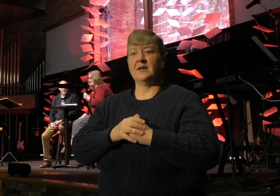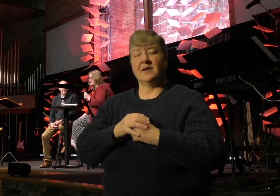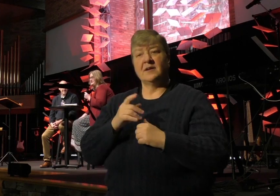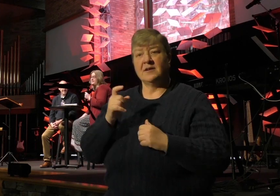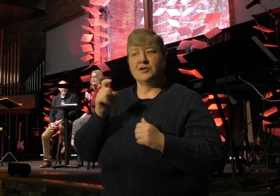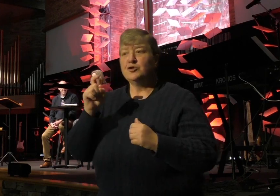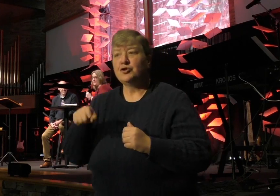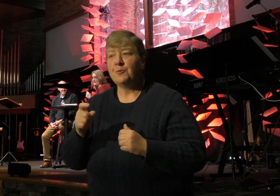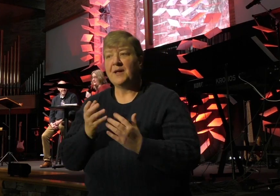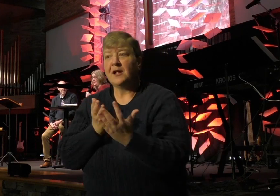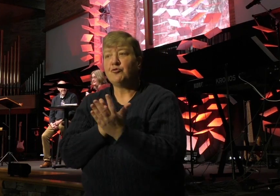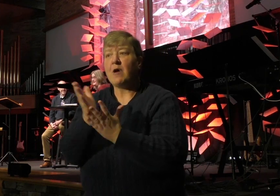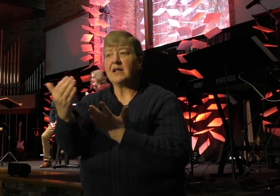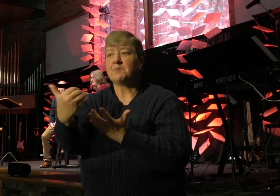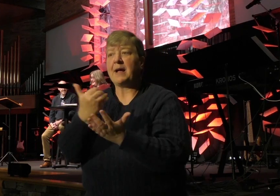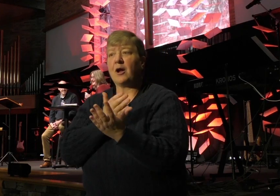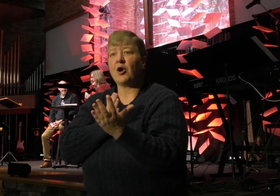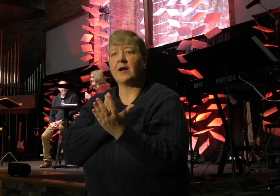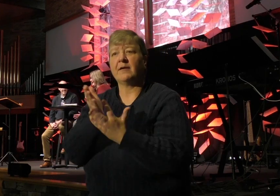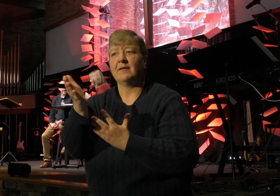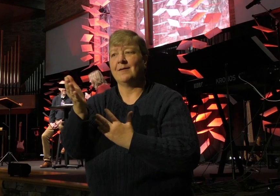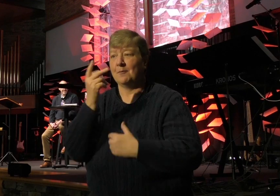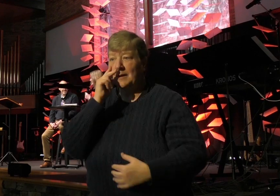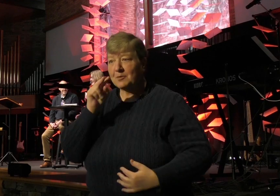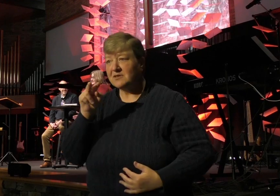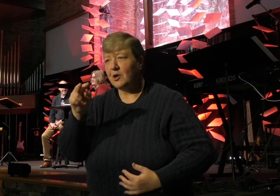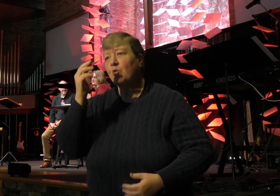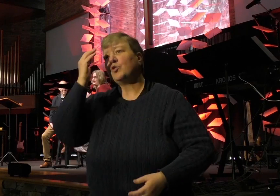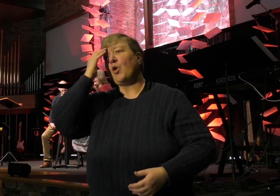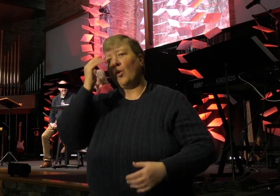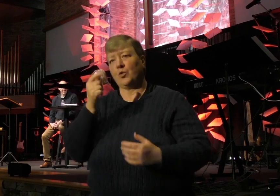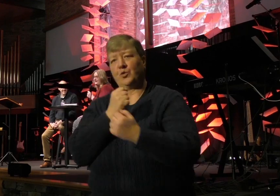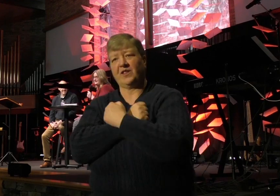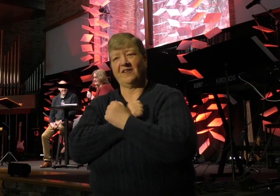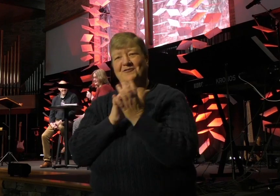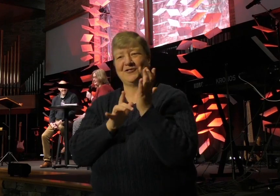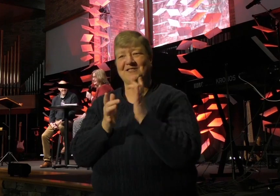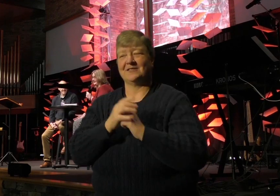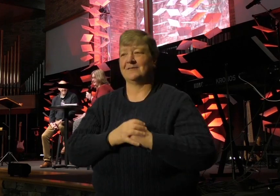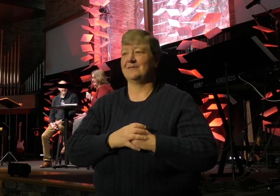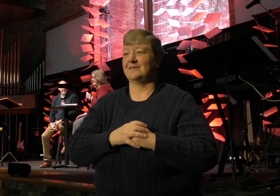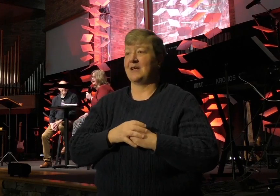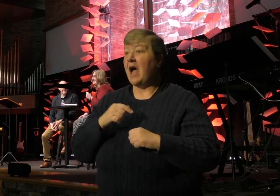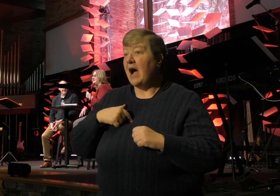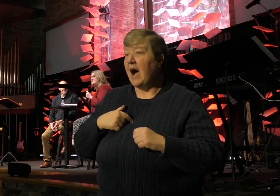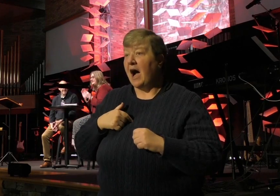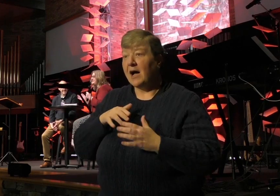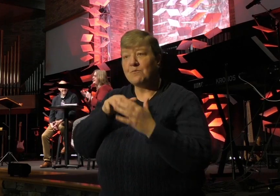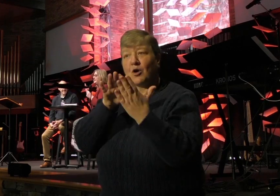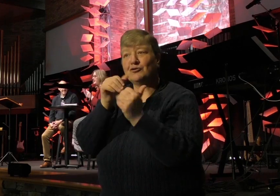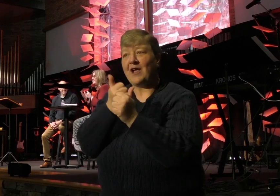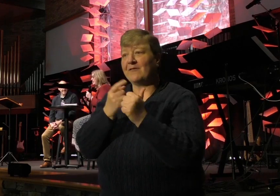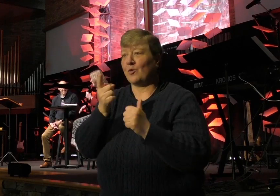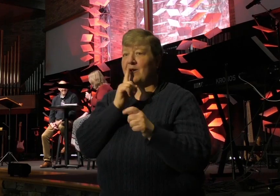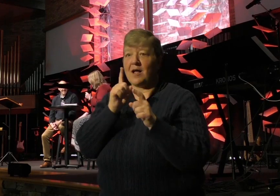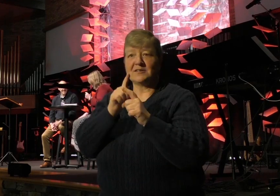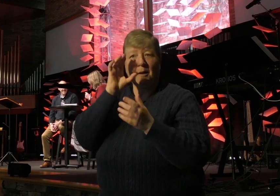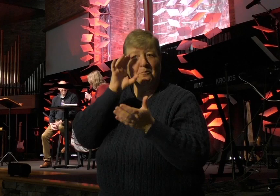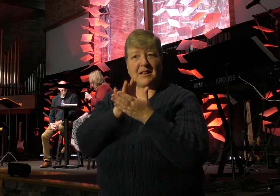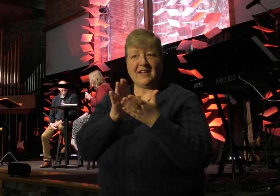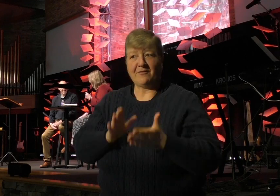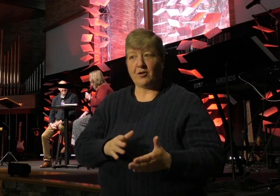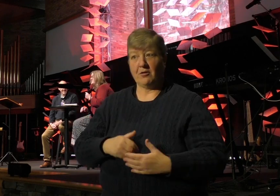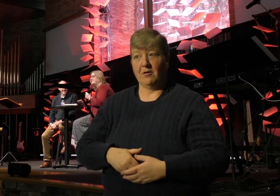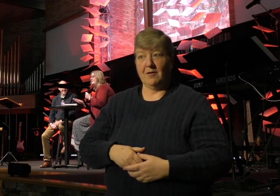love Jesus just by the way that you live, and they kind of catch on to it. I sort of treat everybody as if they're a believer, and they just have to kind of come along with